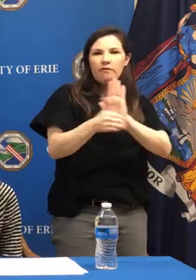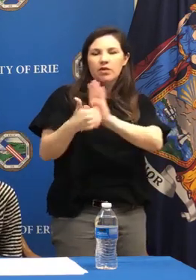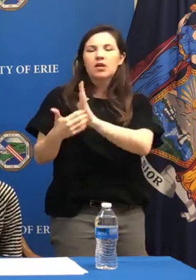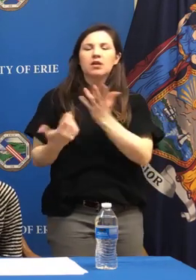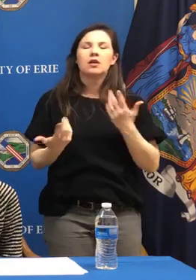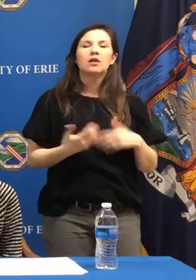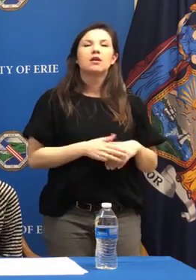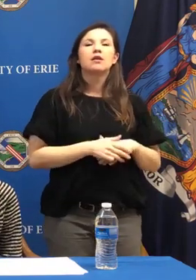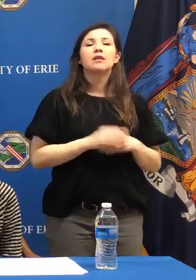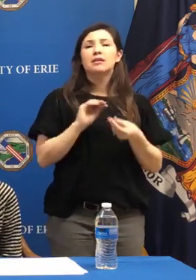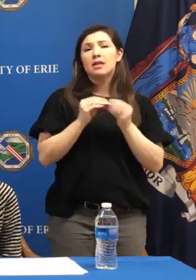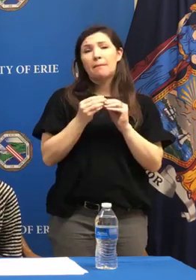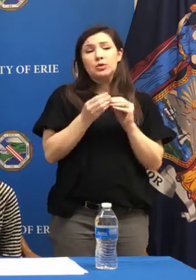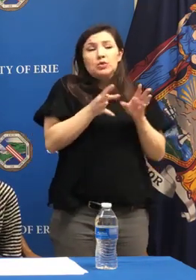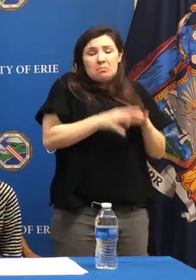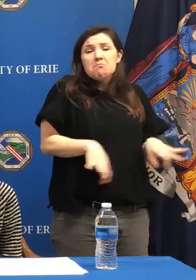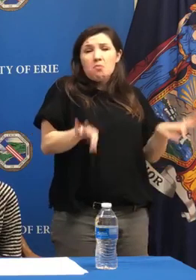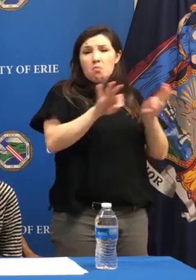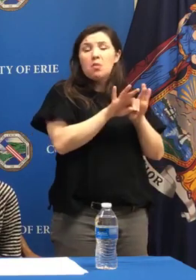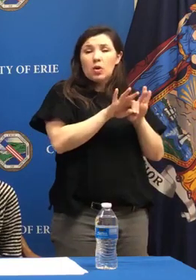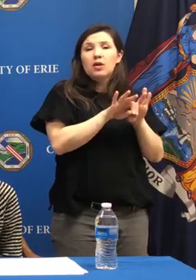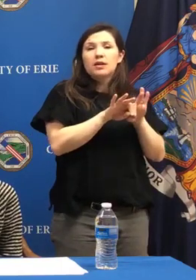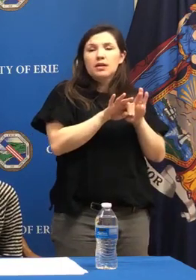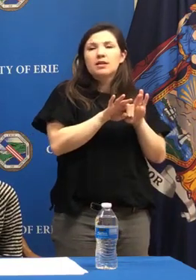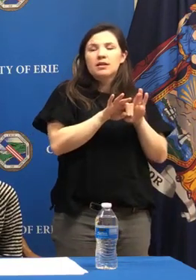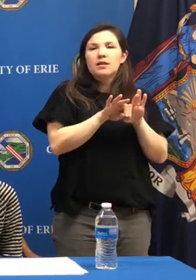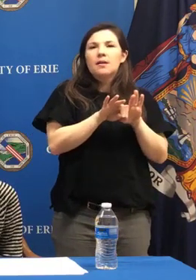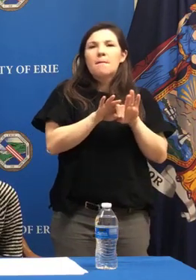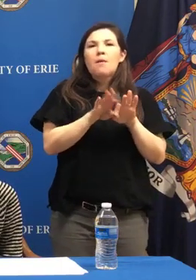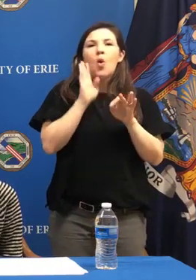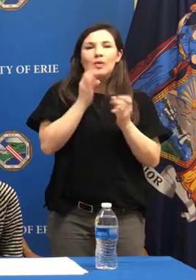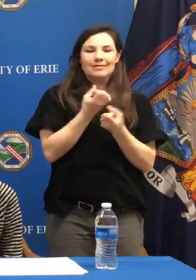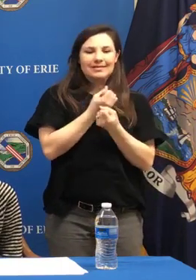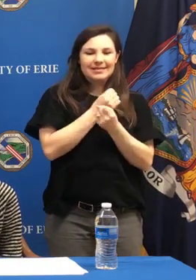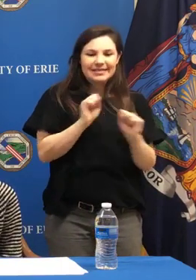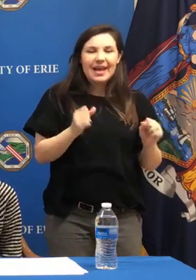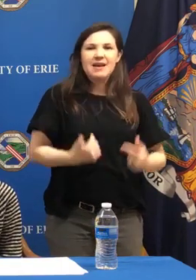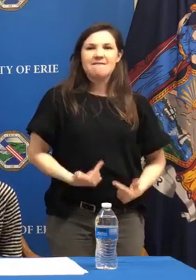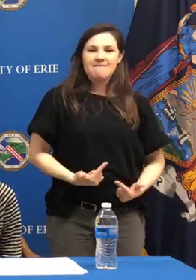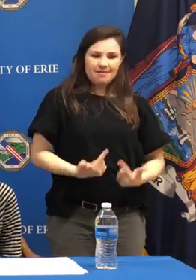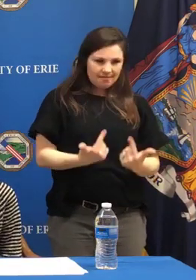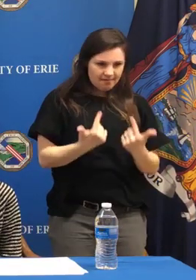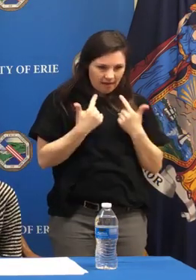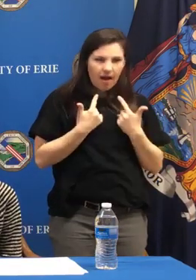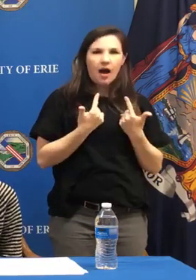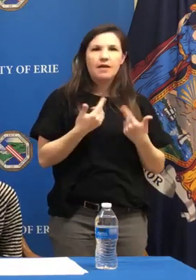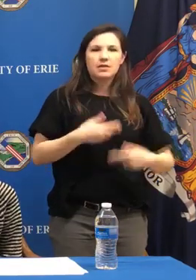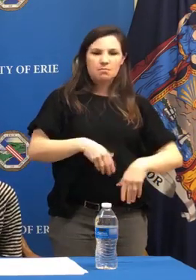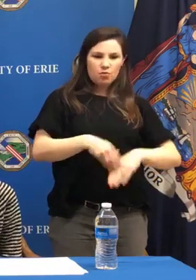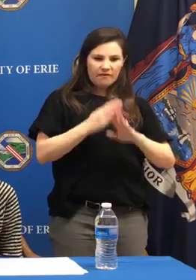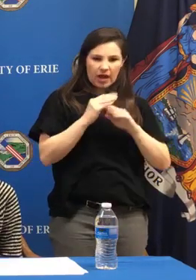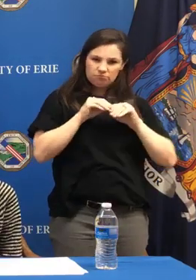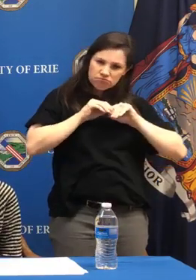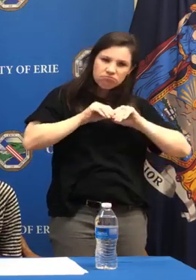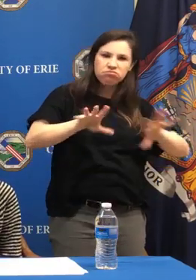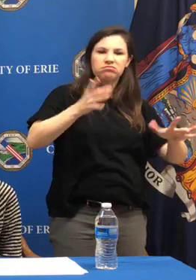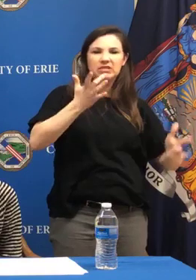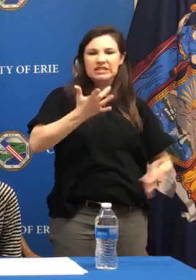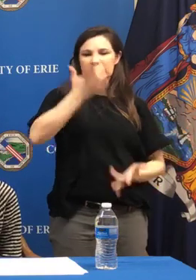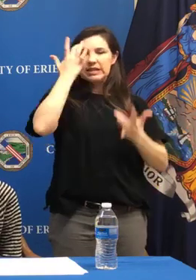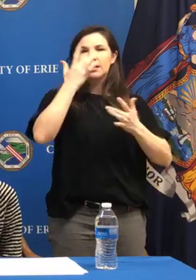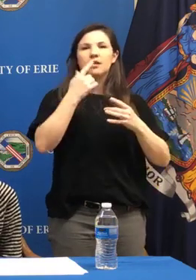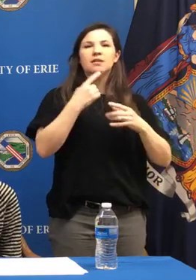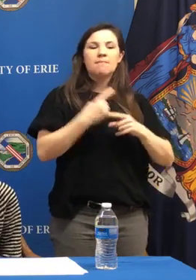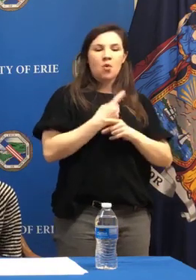numbers are important. But what's going to save lives and prevent people from getting sick is taking the